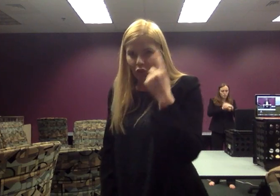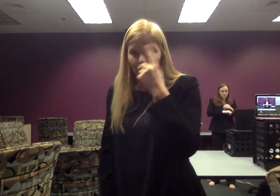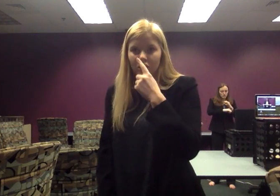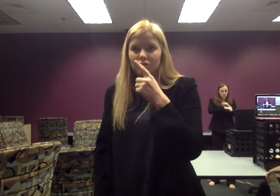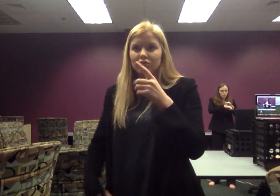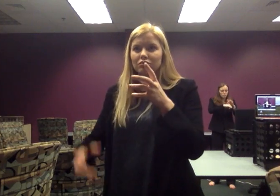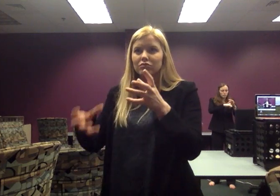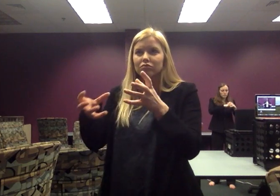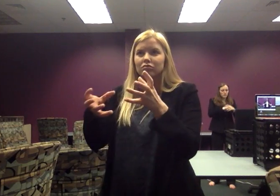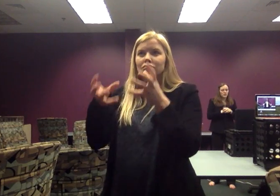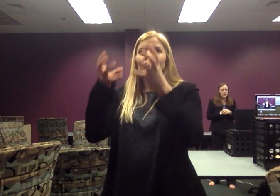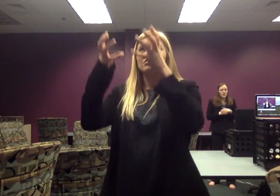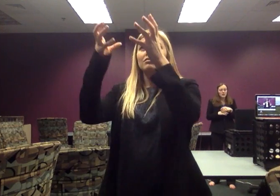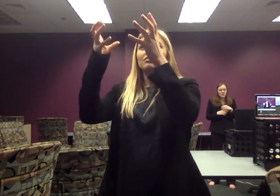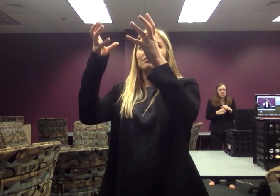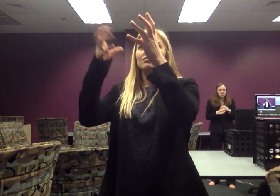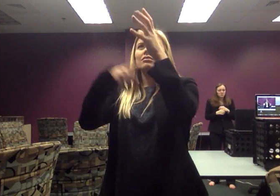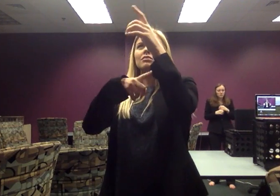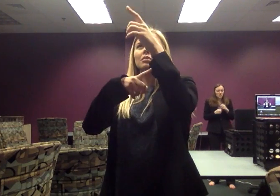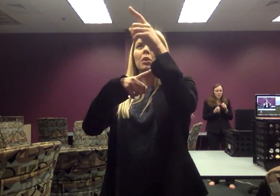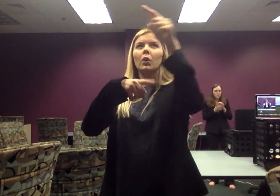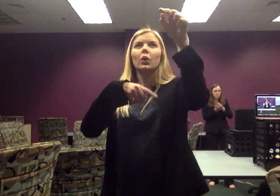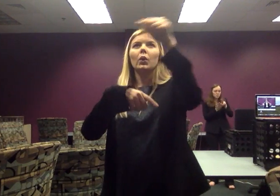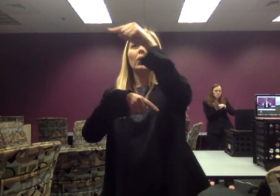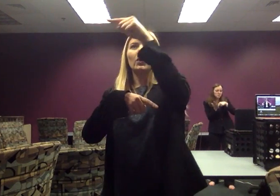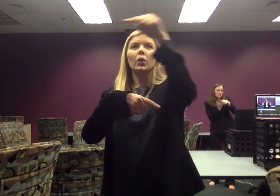sky. Or kind of like this picture here.